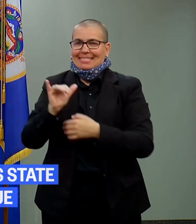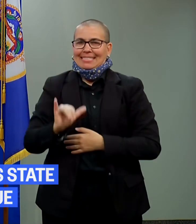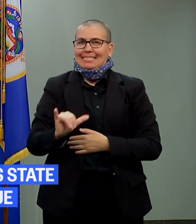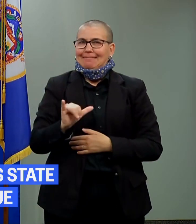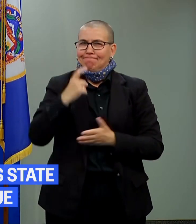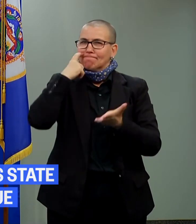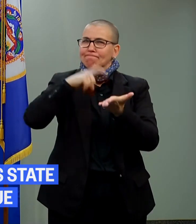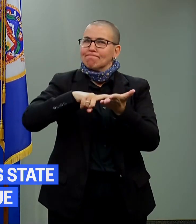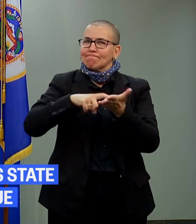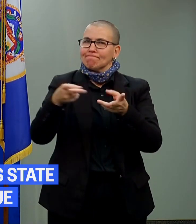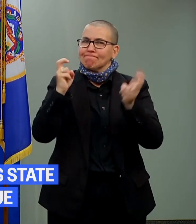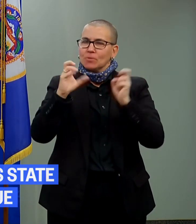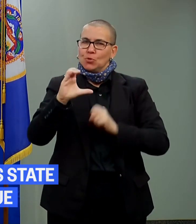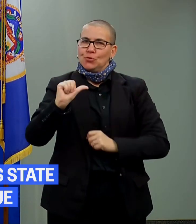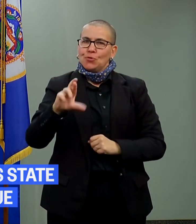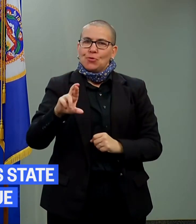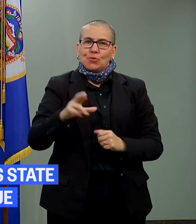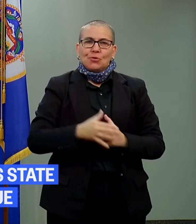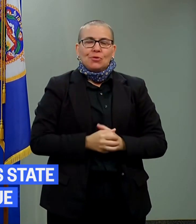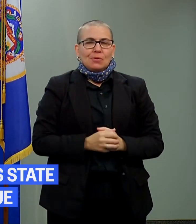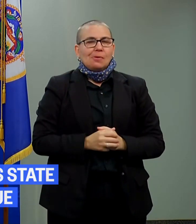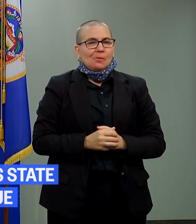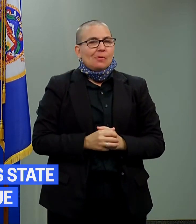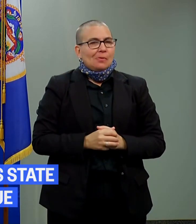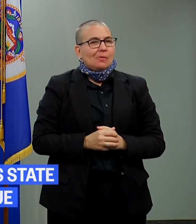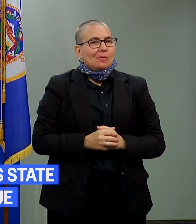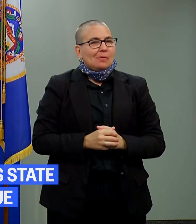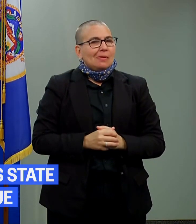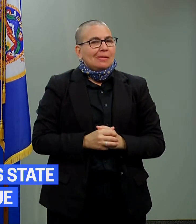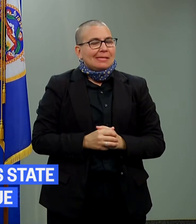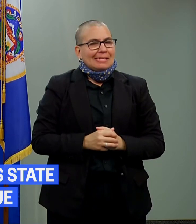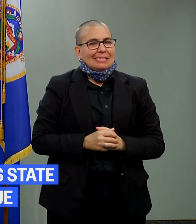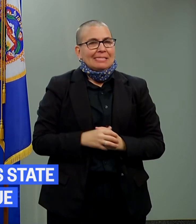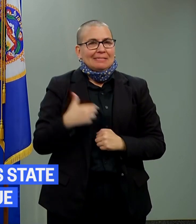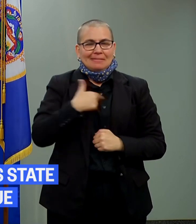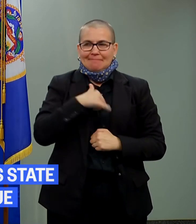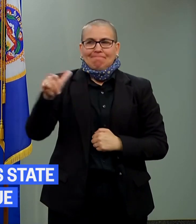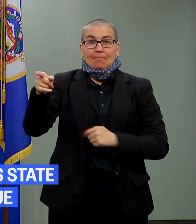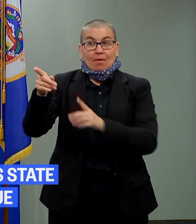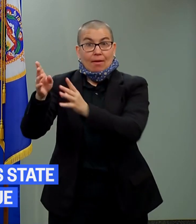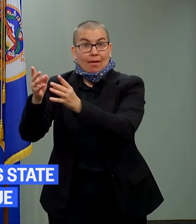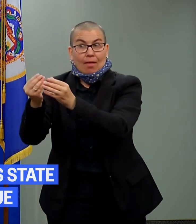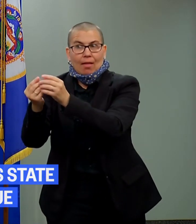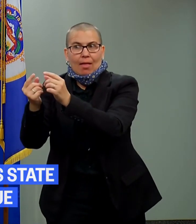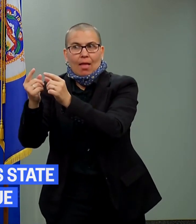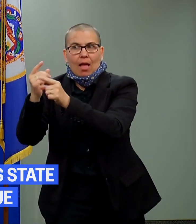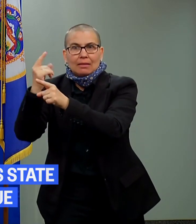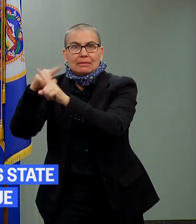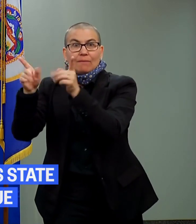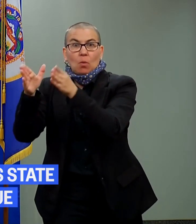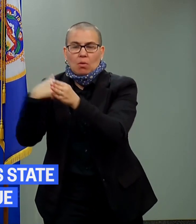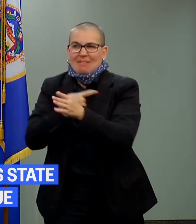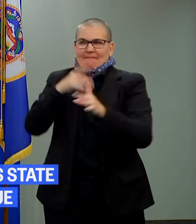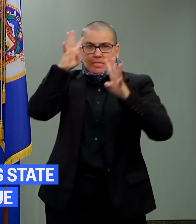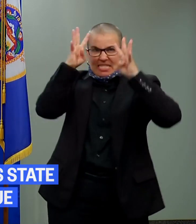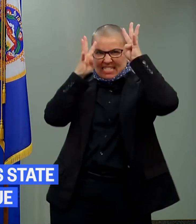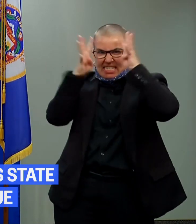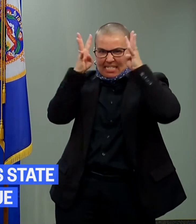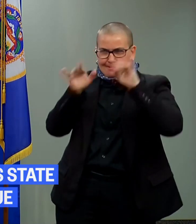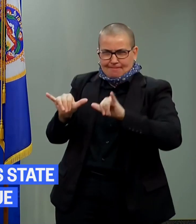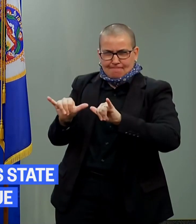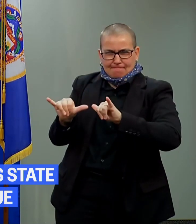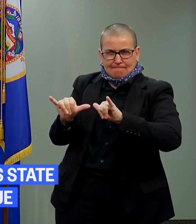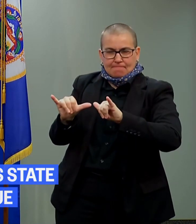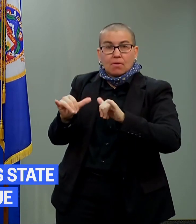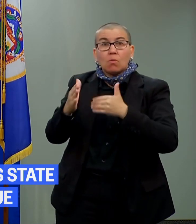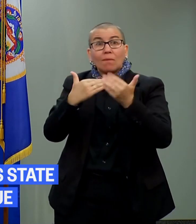We got innovative last night. One of the missions that the governor gave us was fire